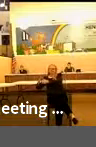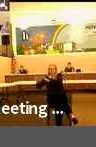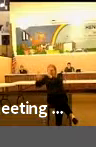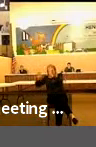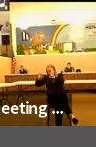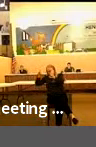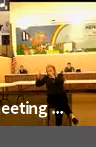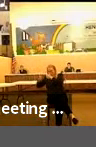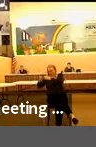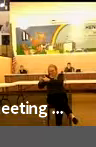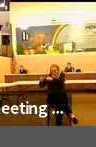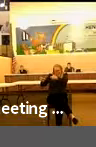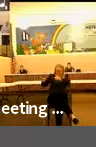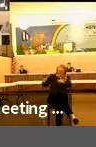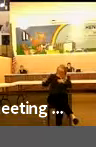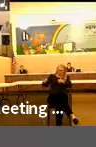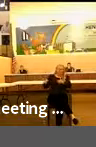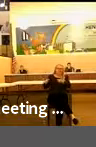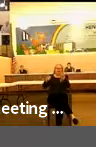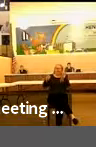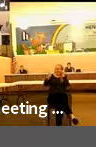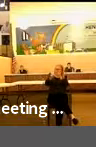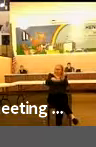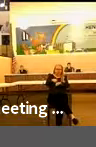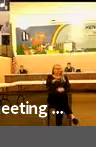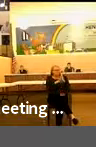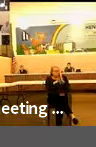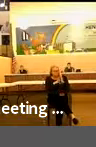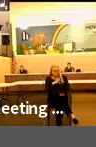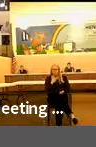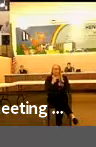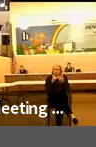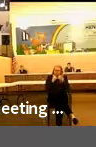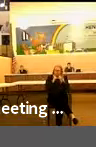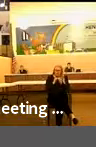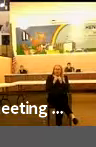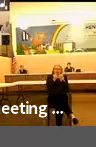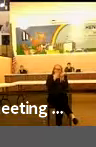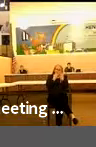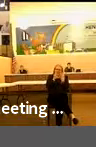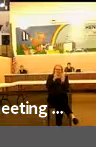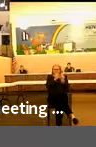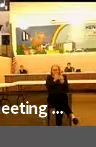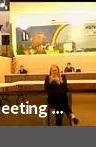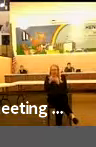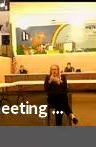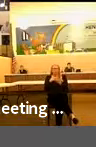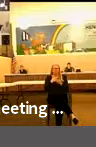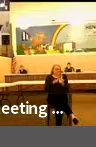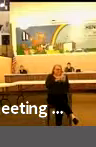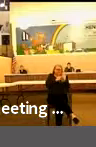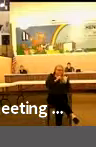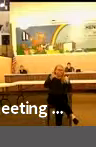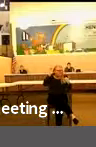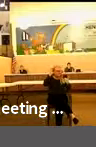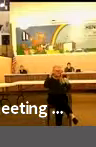to do everything that we possibly can in being a responsible development. We've had a lot of